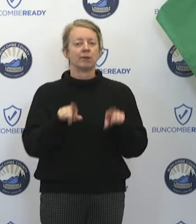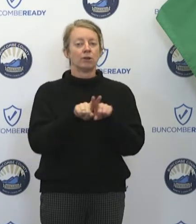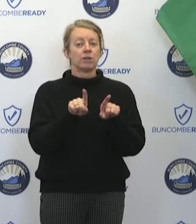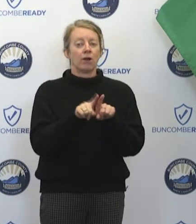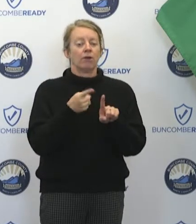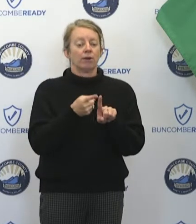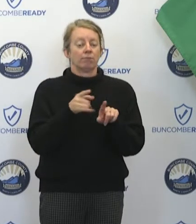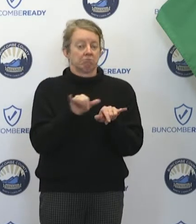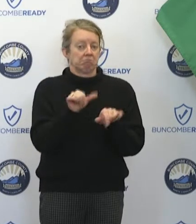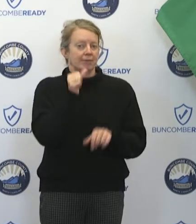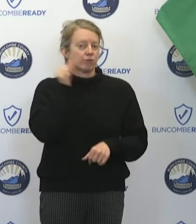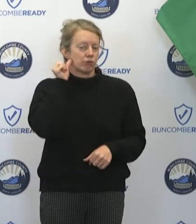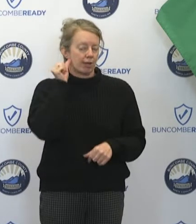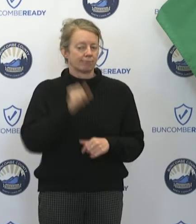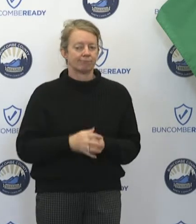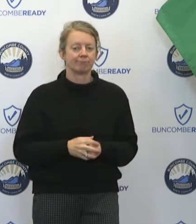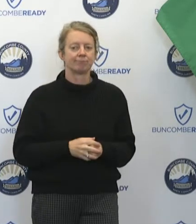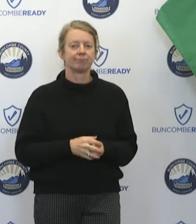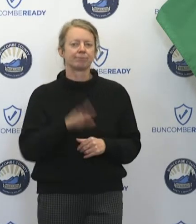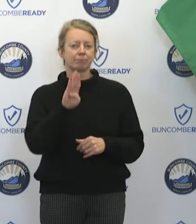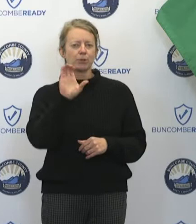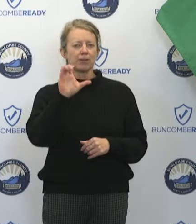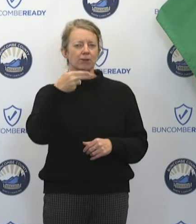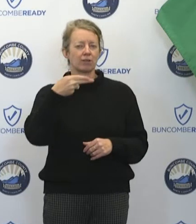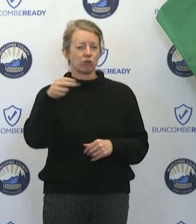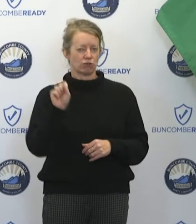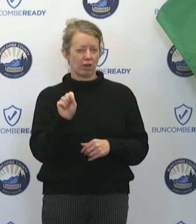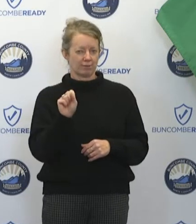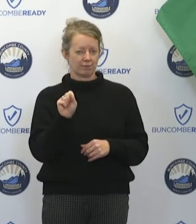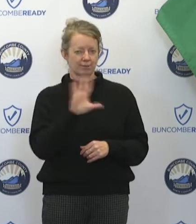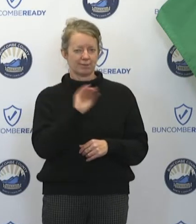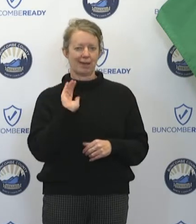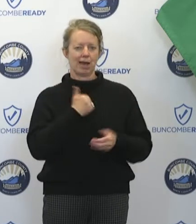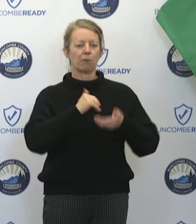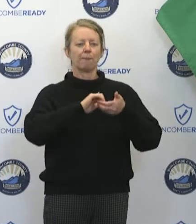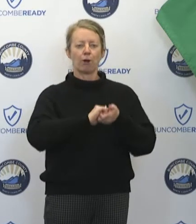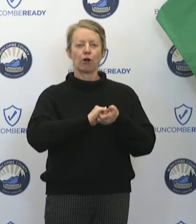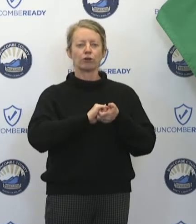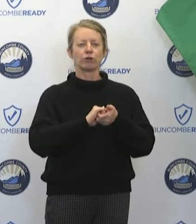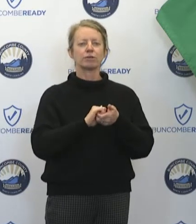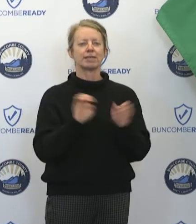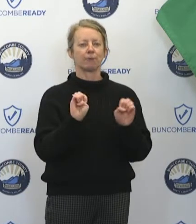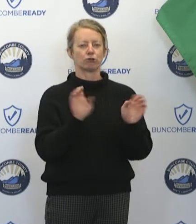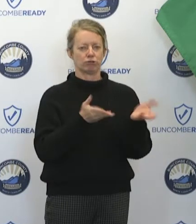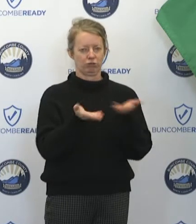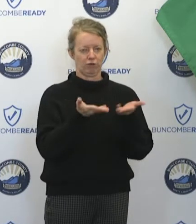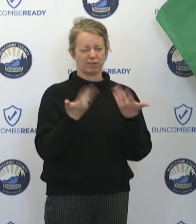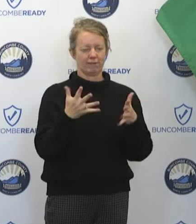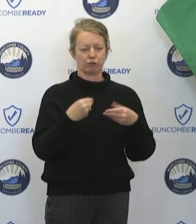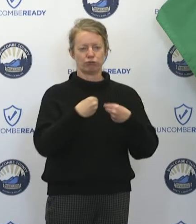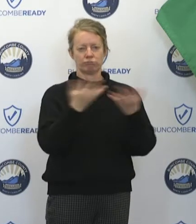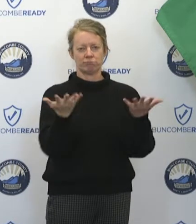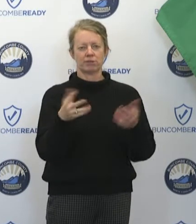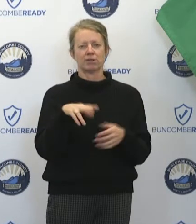of yesterday, Buncombe County HHS and our partners in emergency services have administered